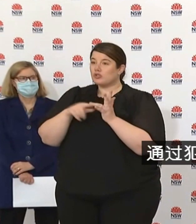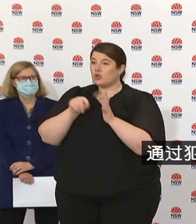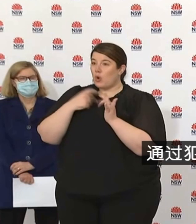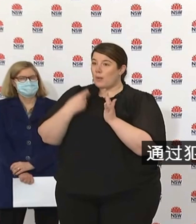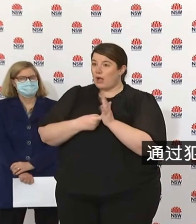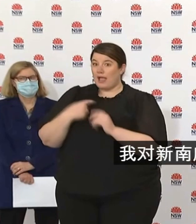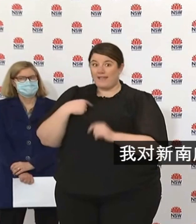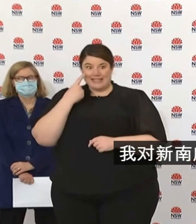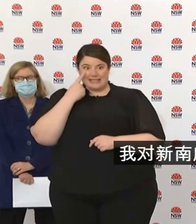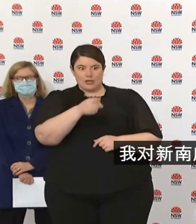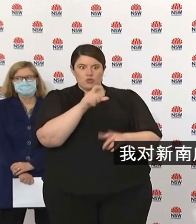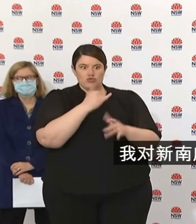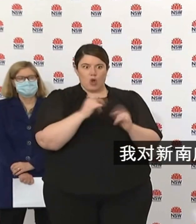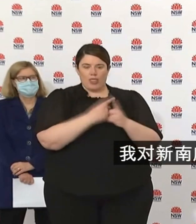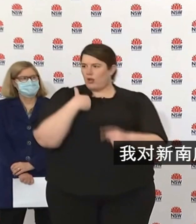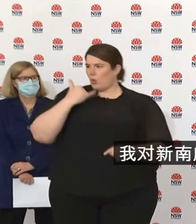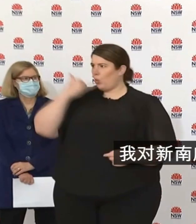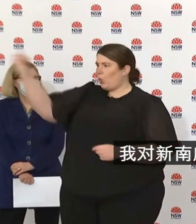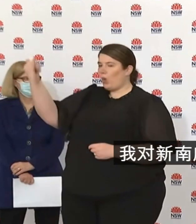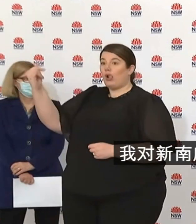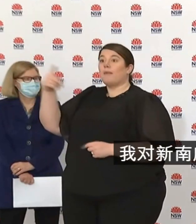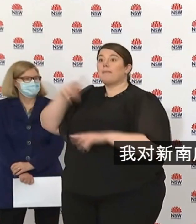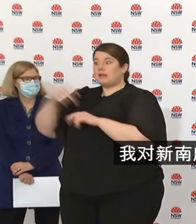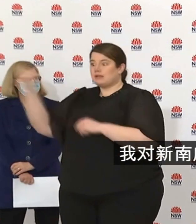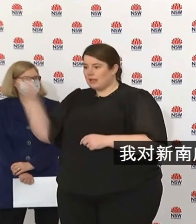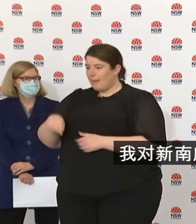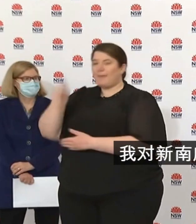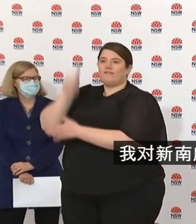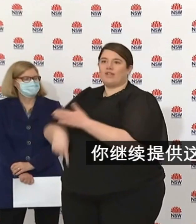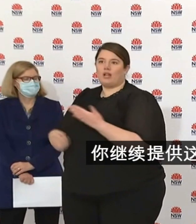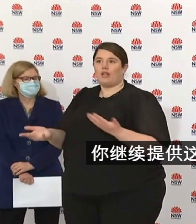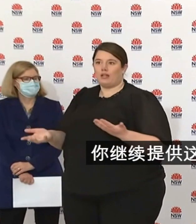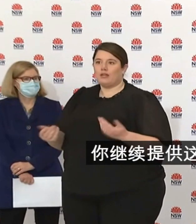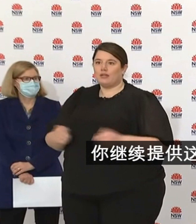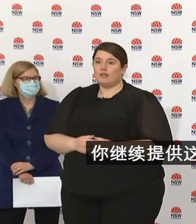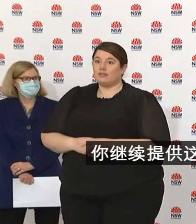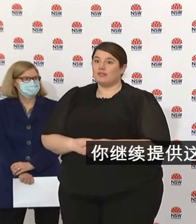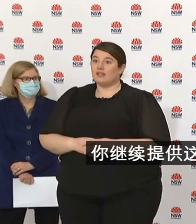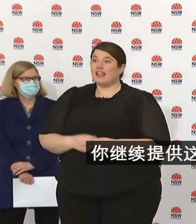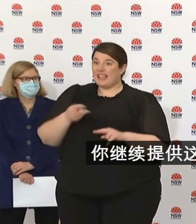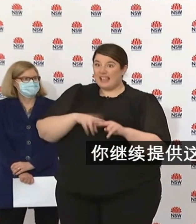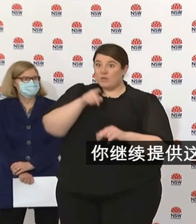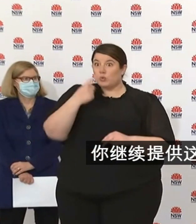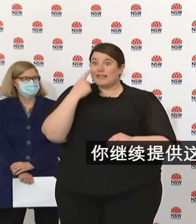Crime Stoppers. And my appeal to the people of New South Wales is to make sure you continue providing that